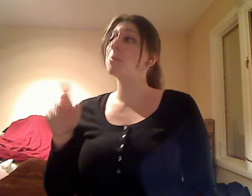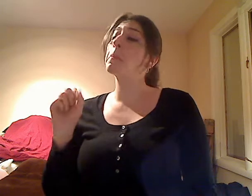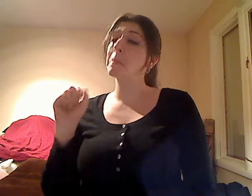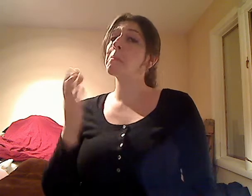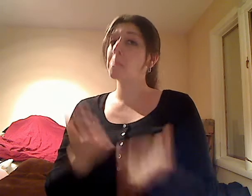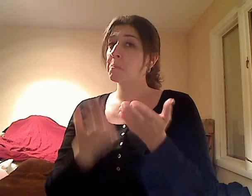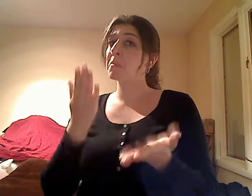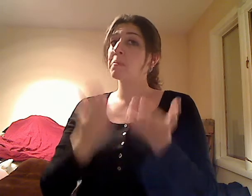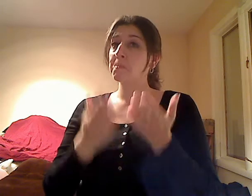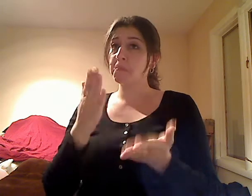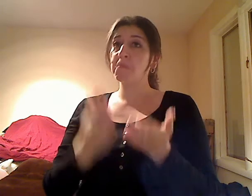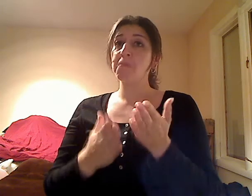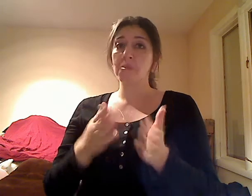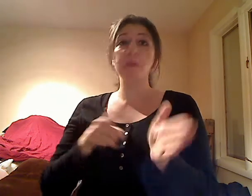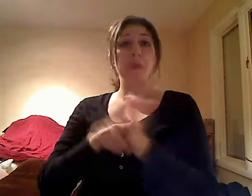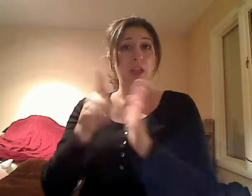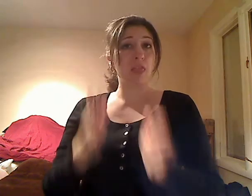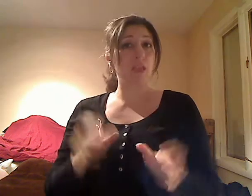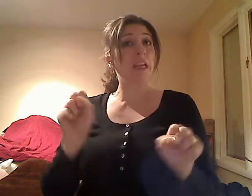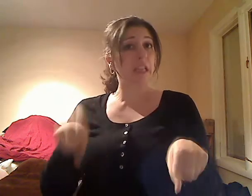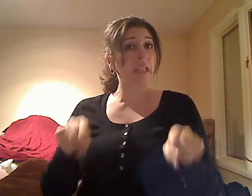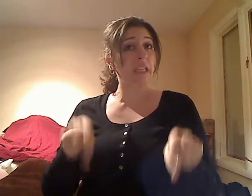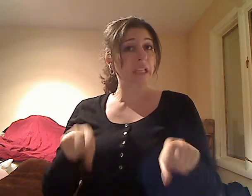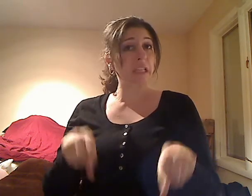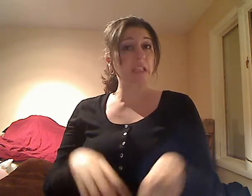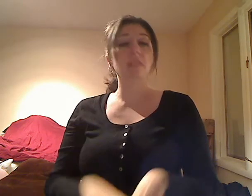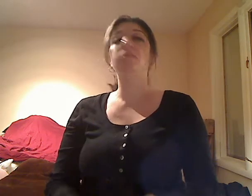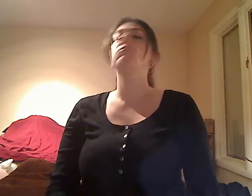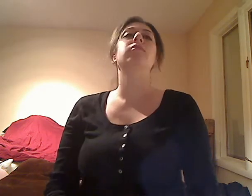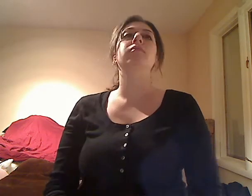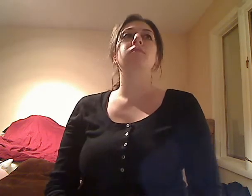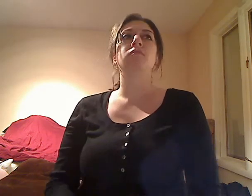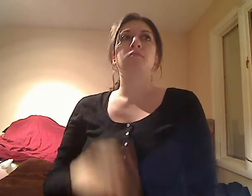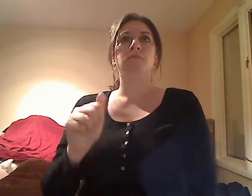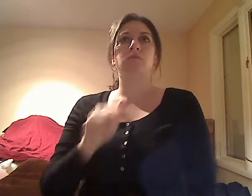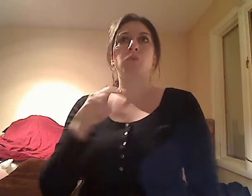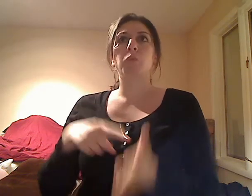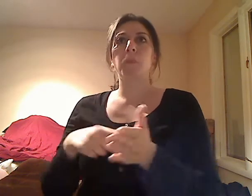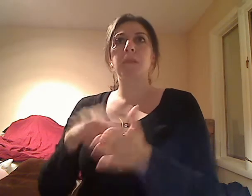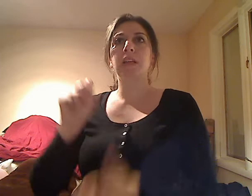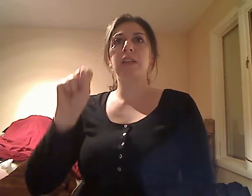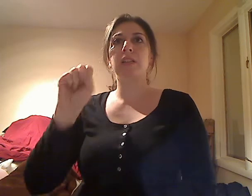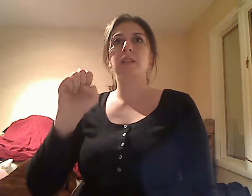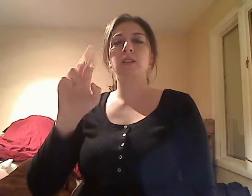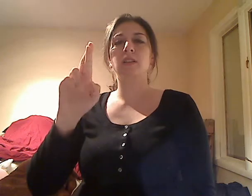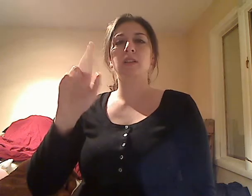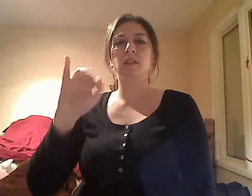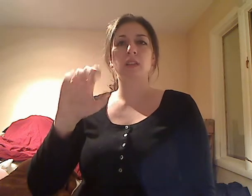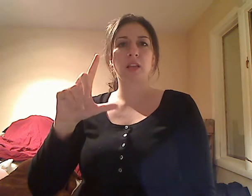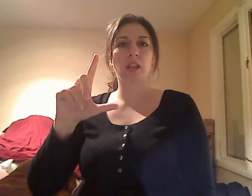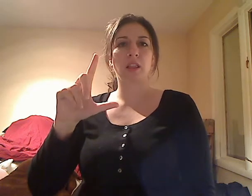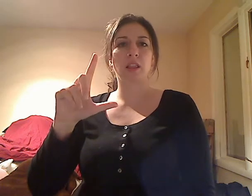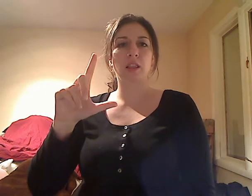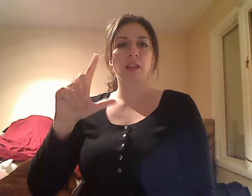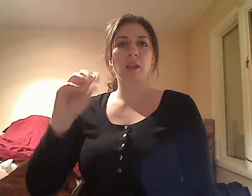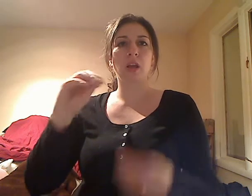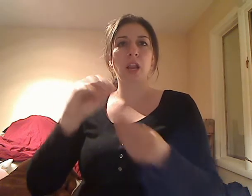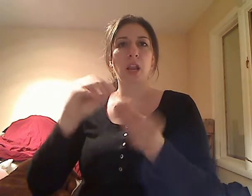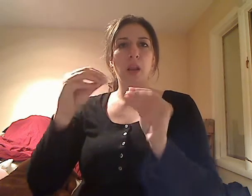What else, David? Serial numbers. Right, could be serial numbers. All right, Flynn? Or serial like a soap